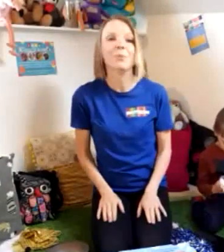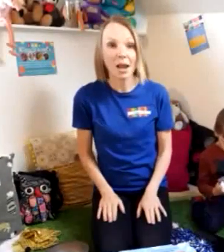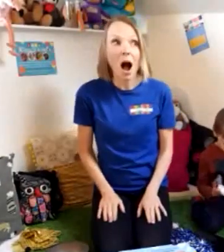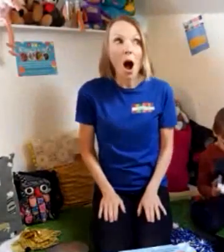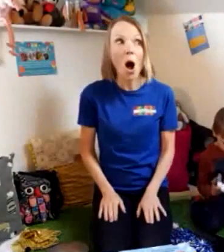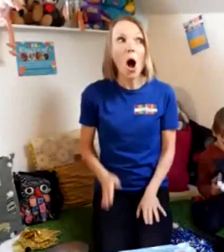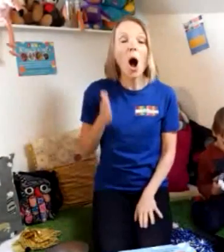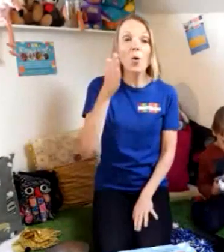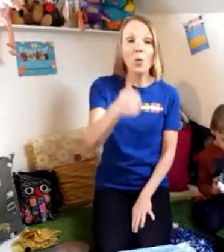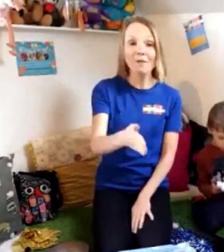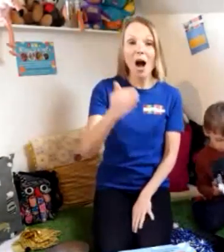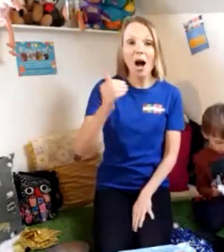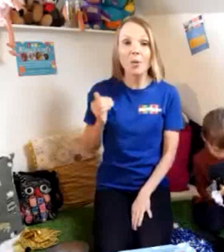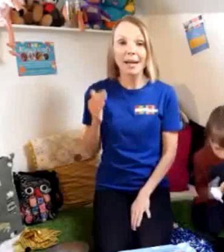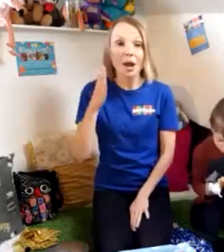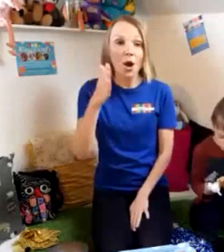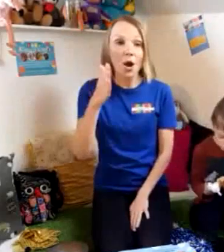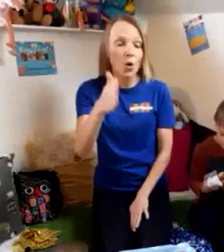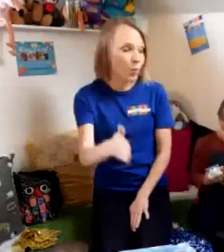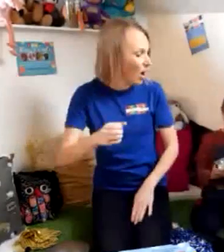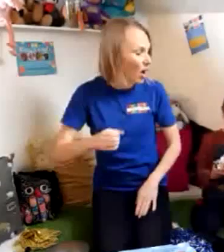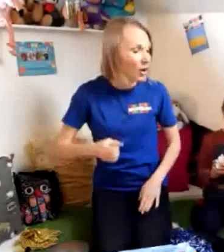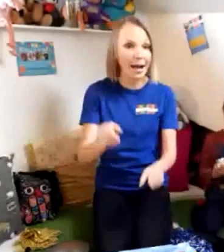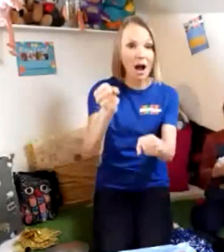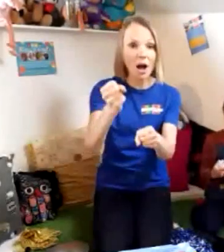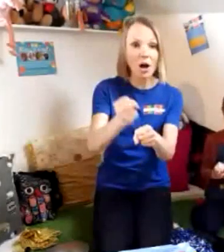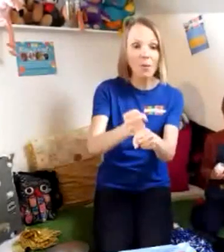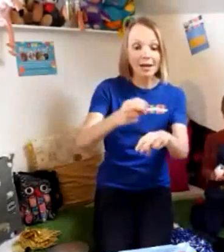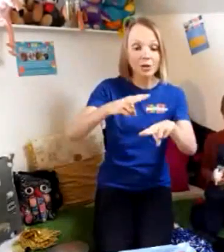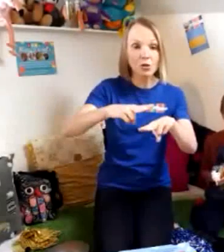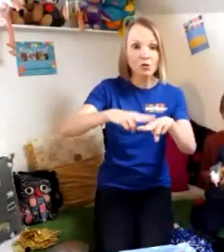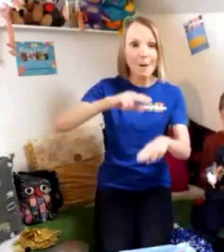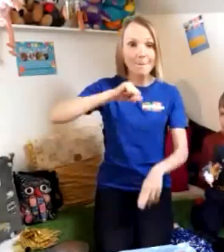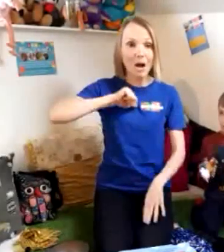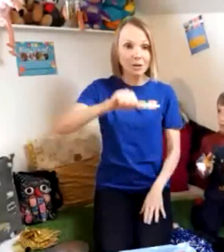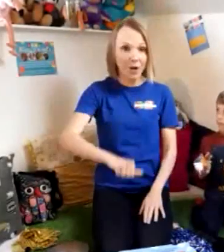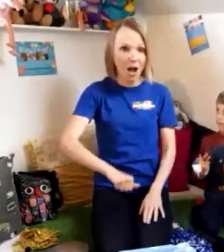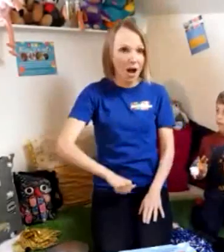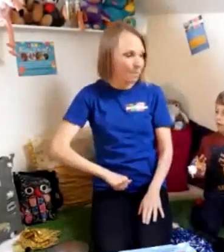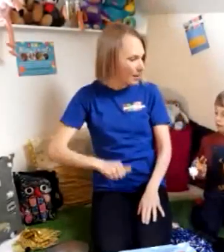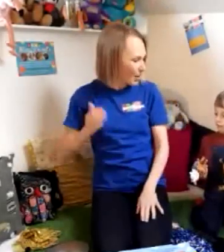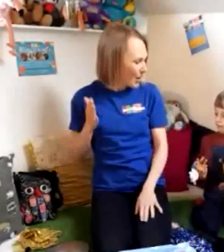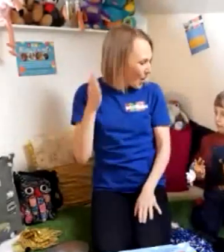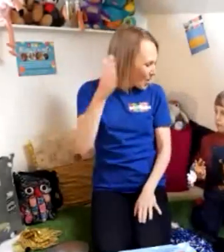Two, three. Oh, we're on our way, on our way to Grandpa's farm.